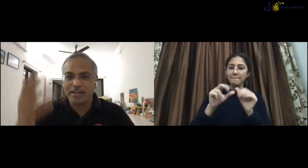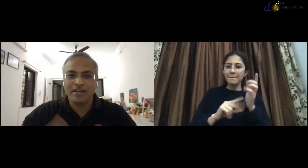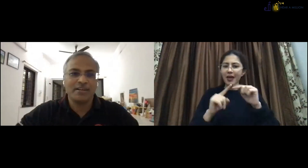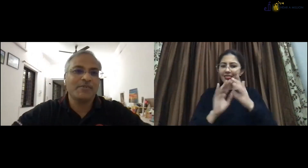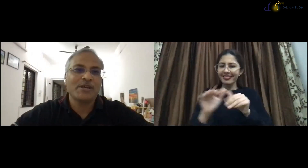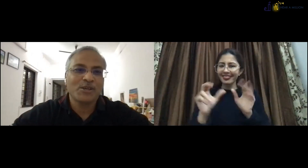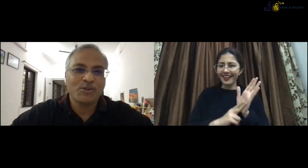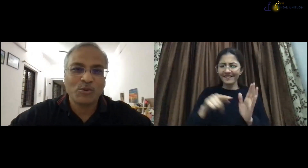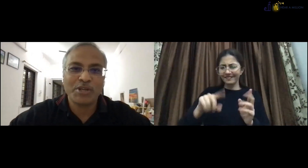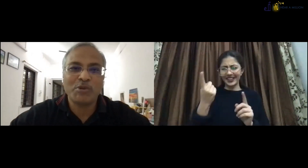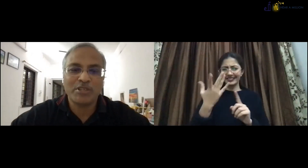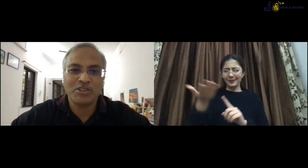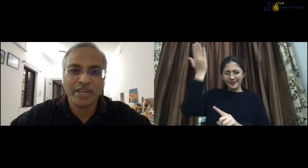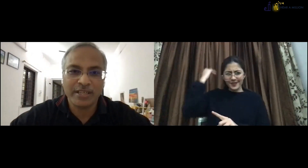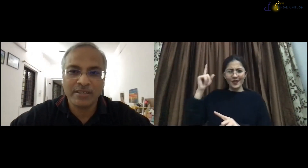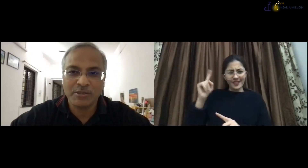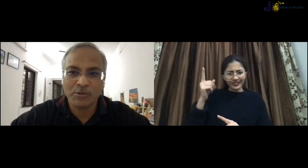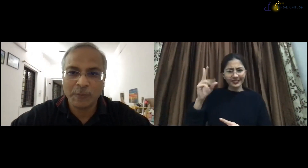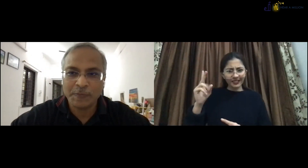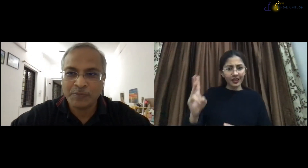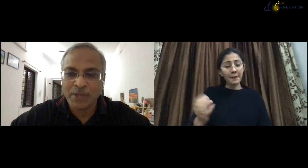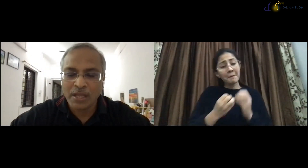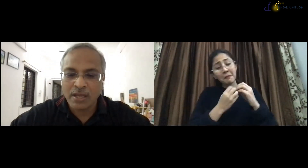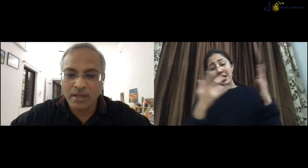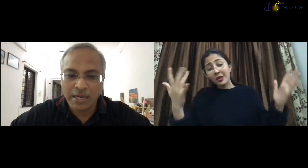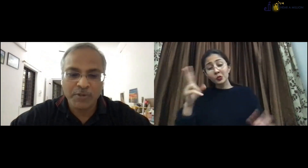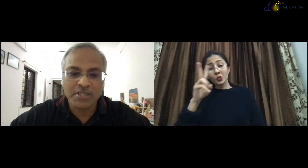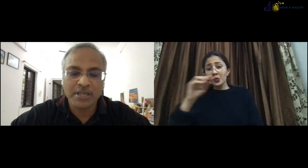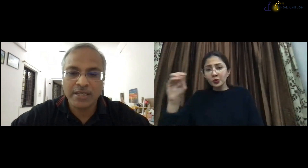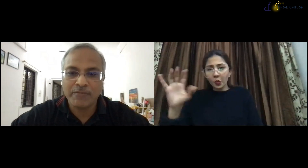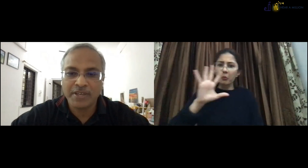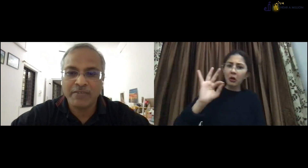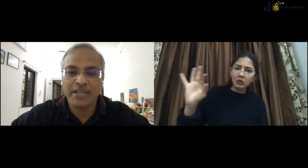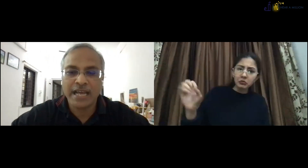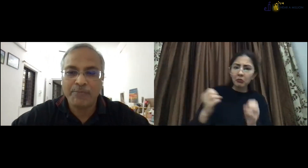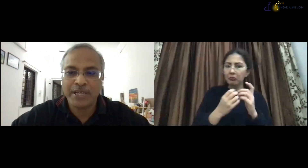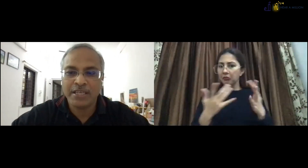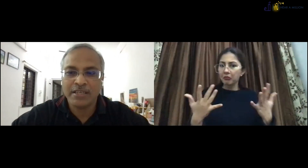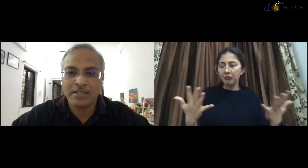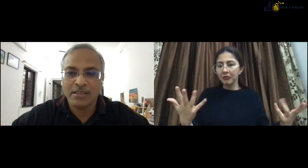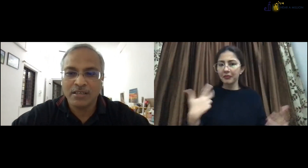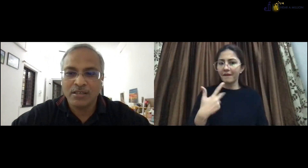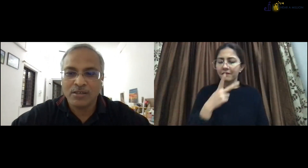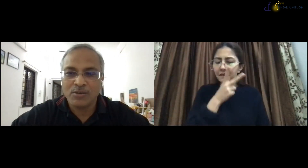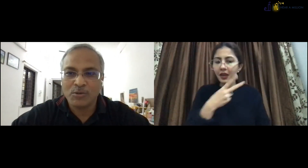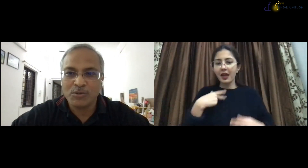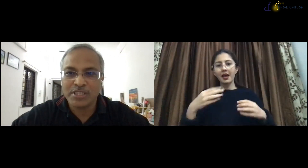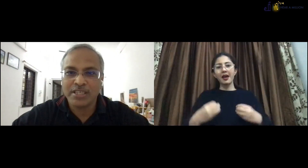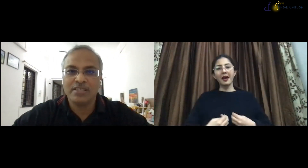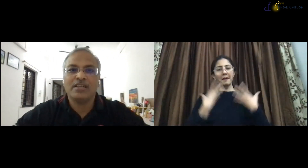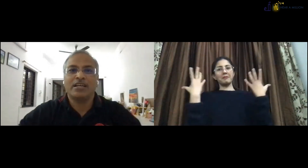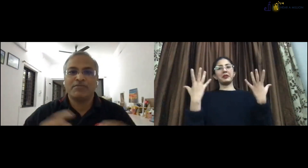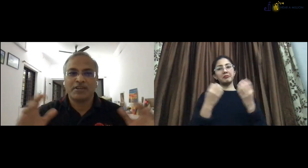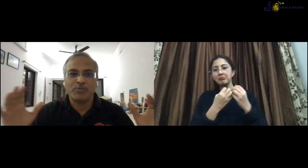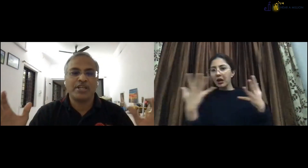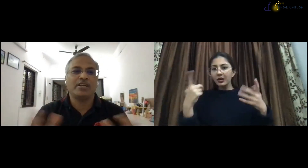200, 500, so many people joining. So I personally am very, very happy